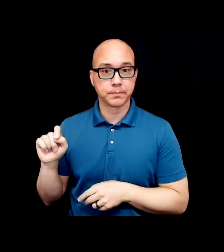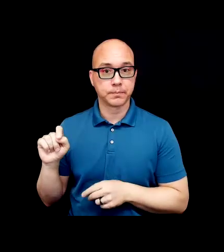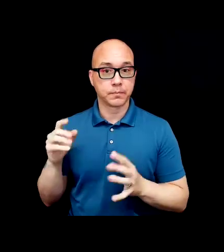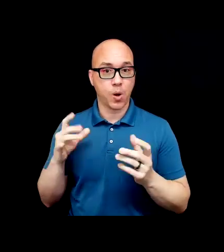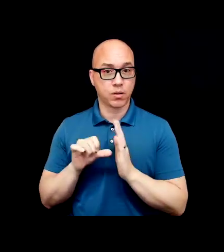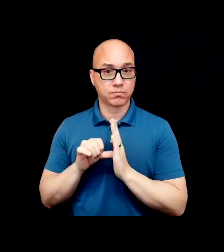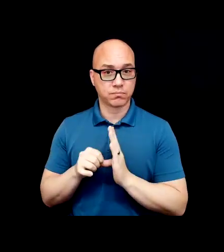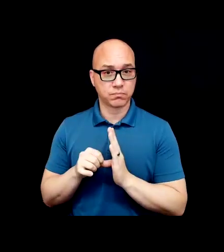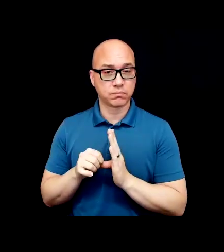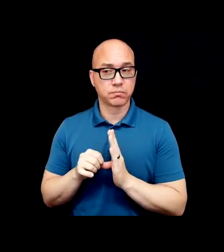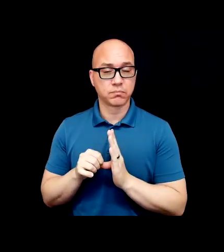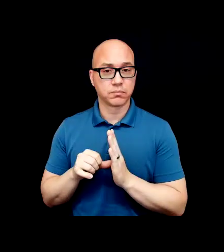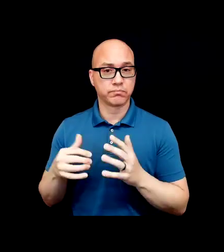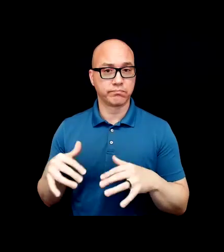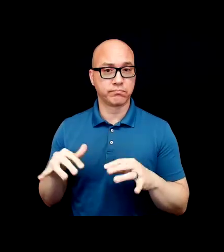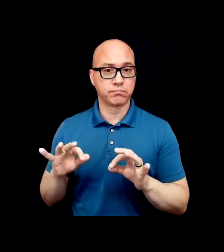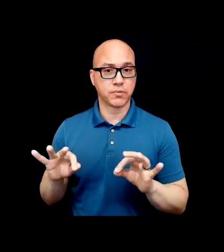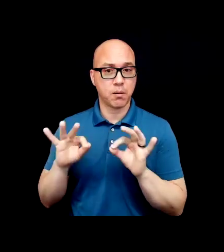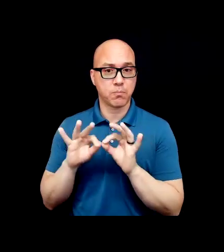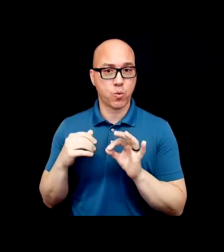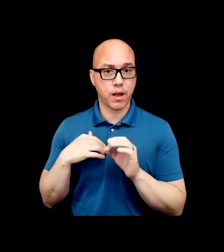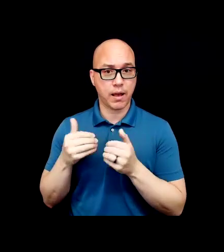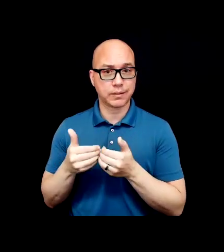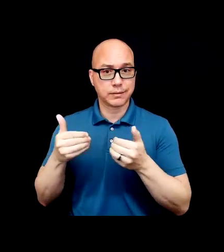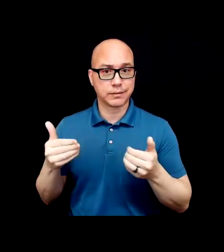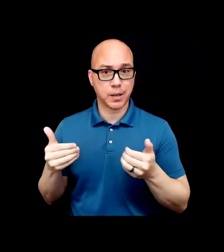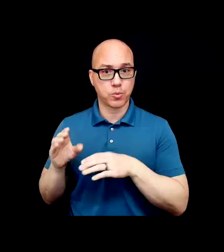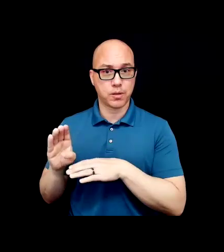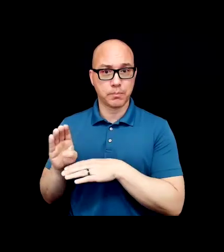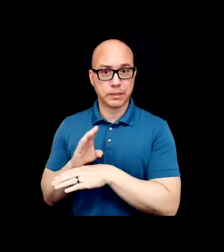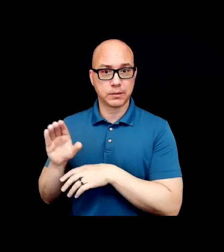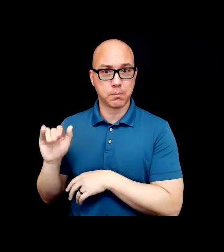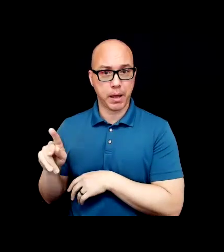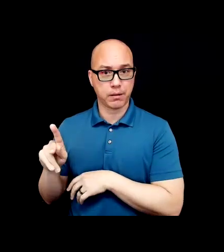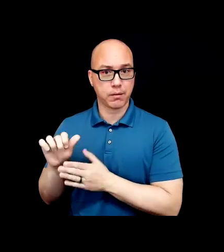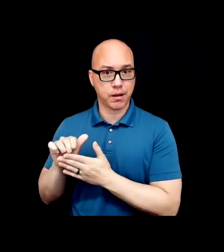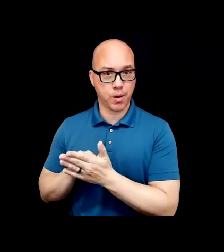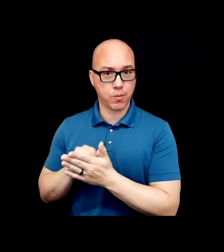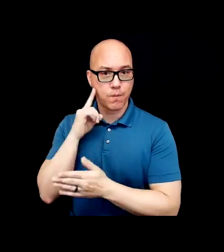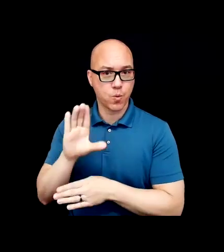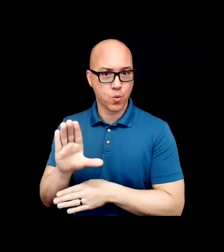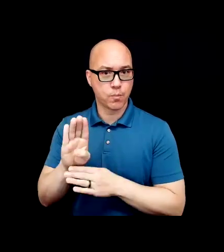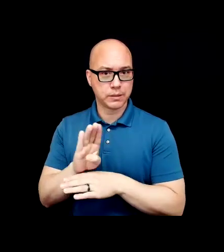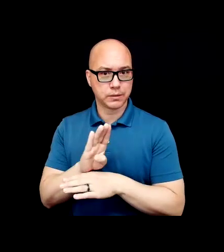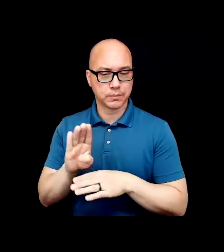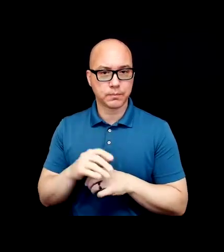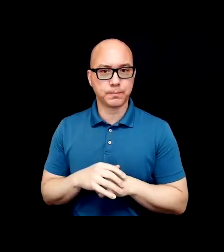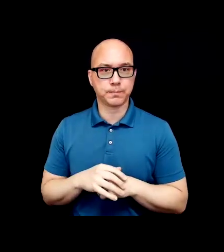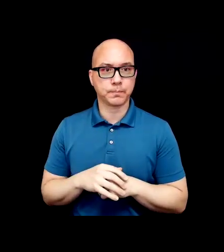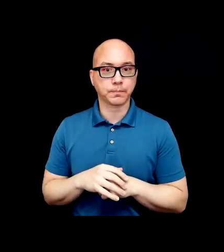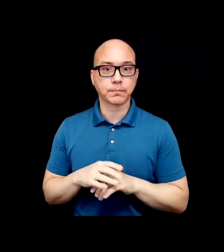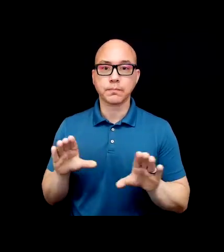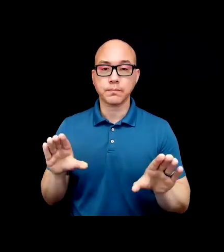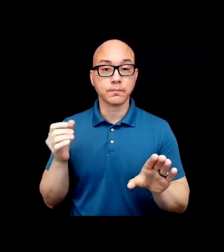point out the importance of having a separate business bank account for your business. While